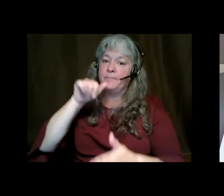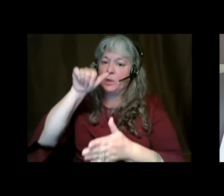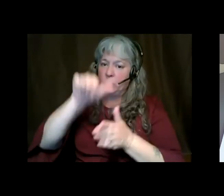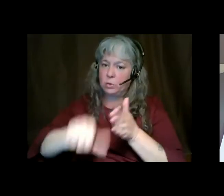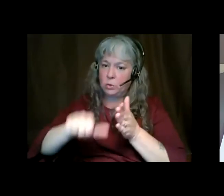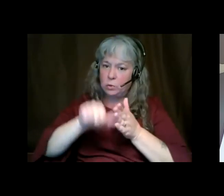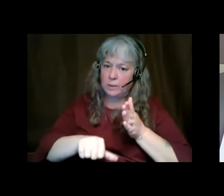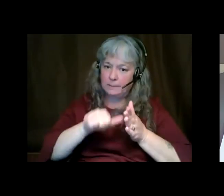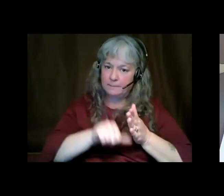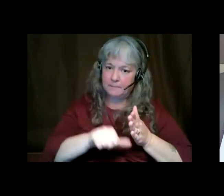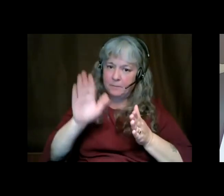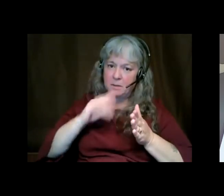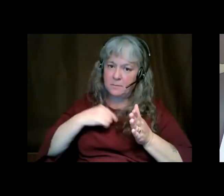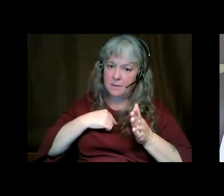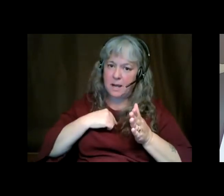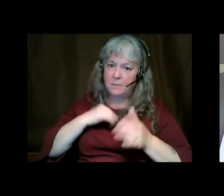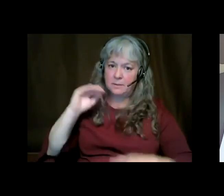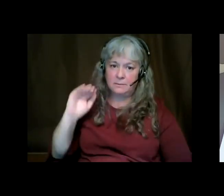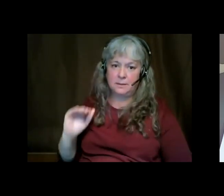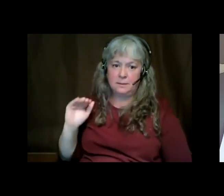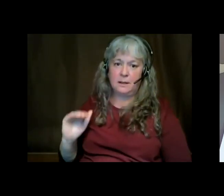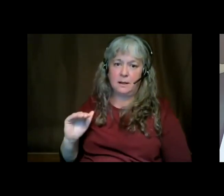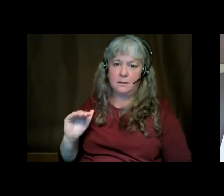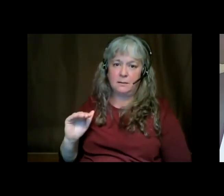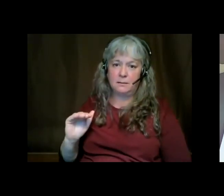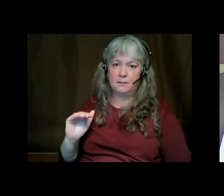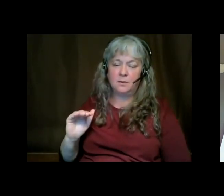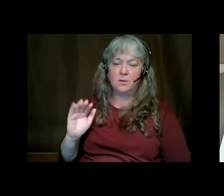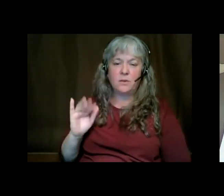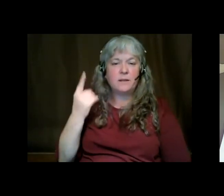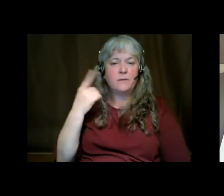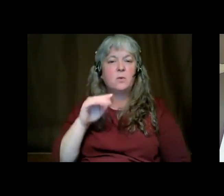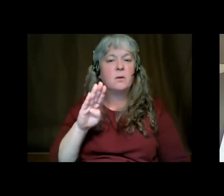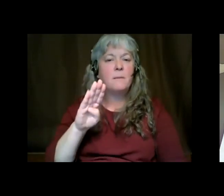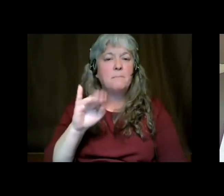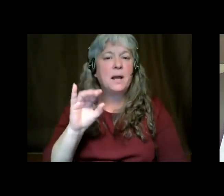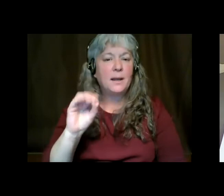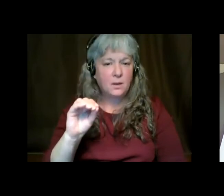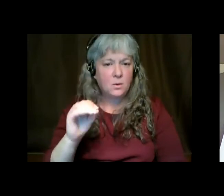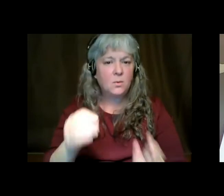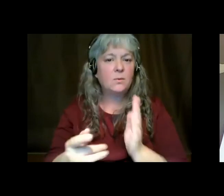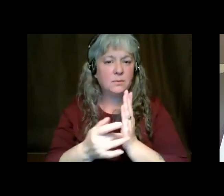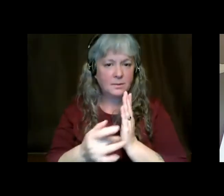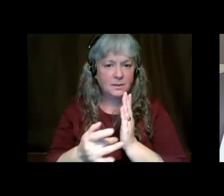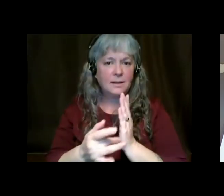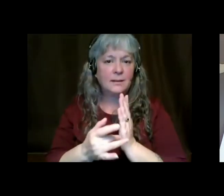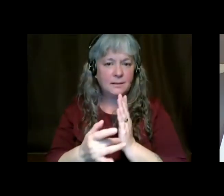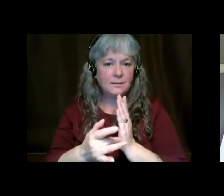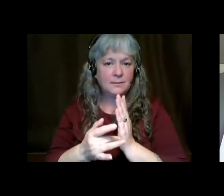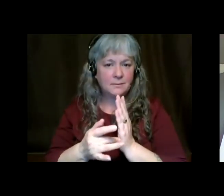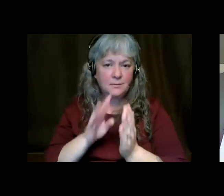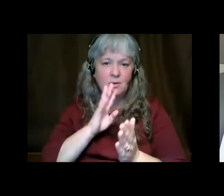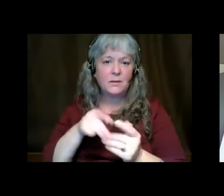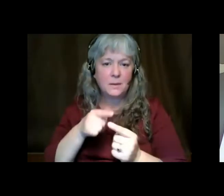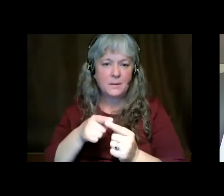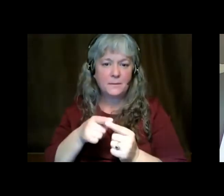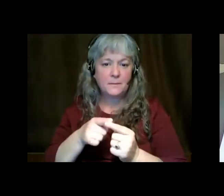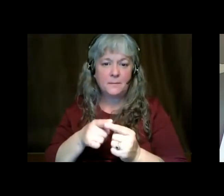when I was a child from a biotech standpoint. And so from